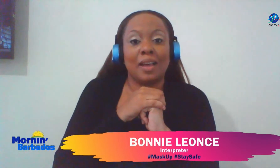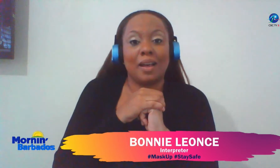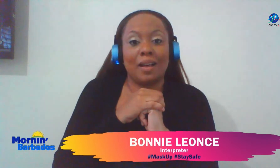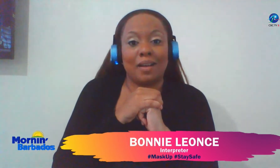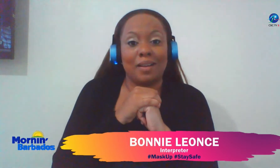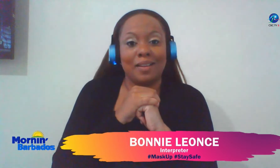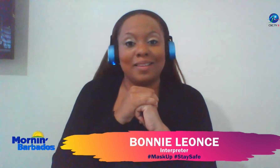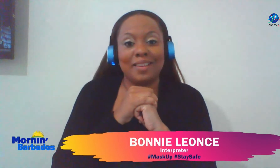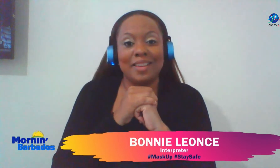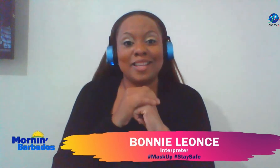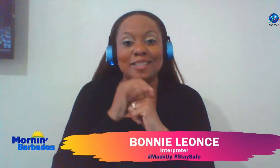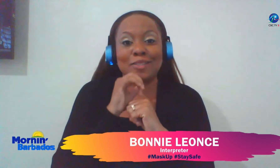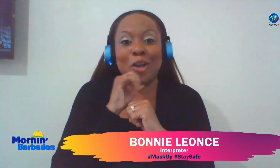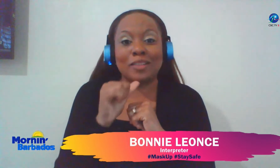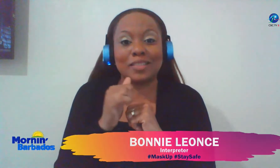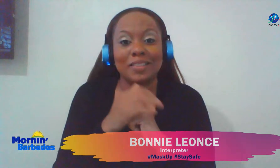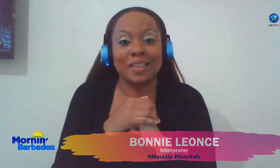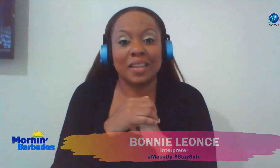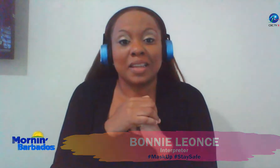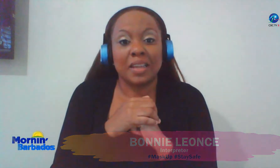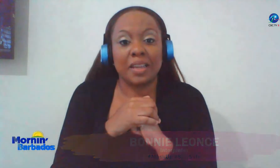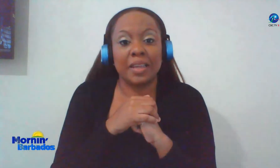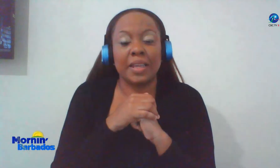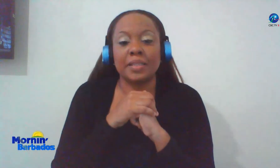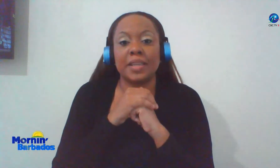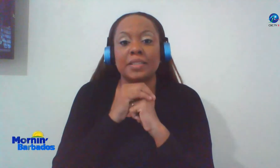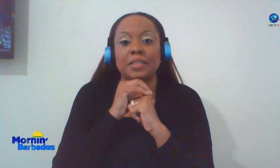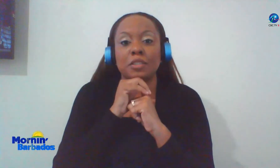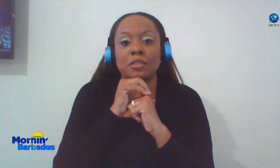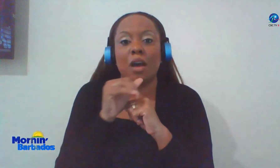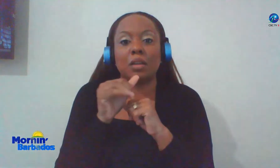that it's not